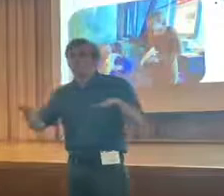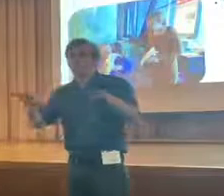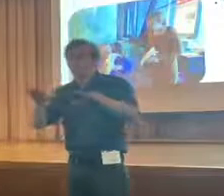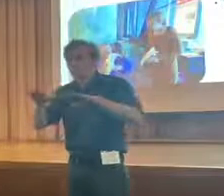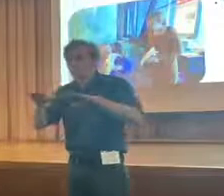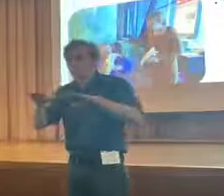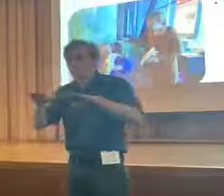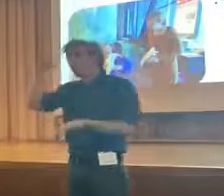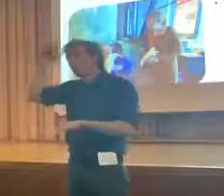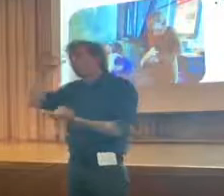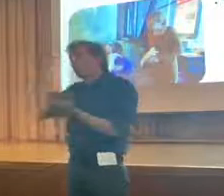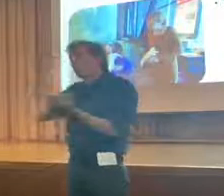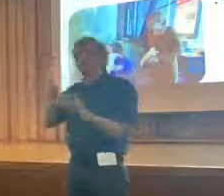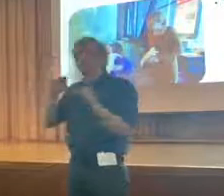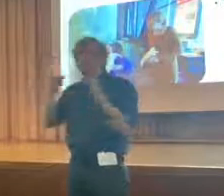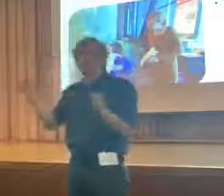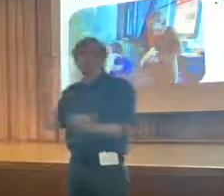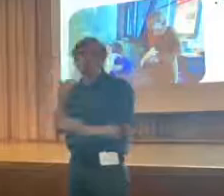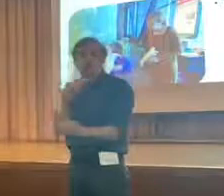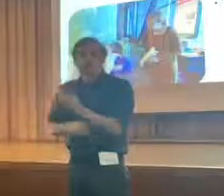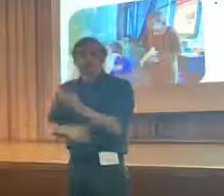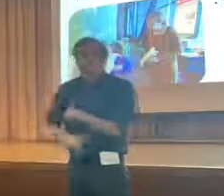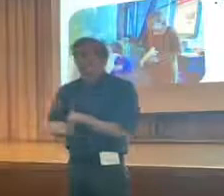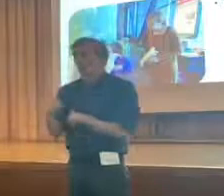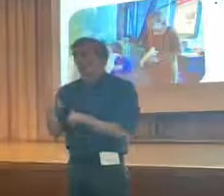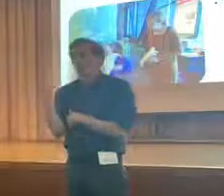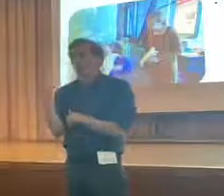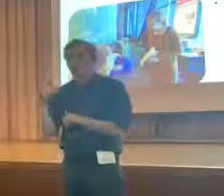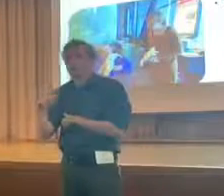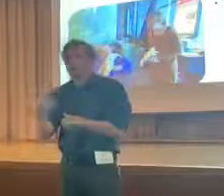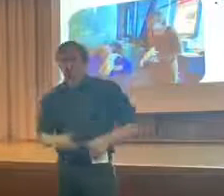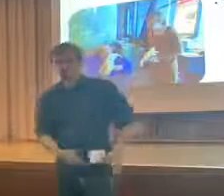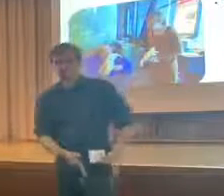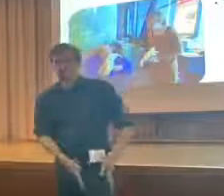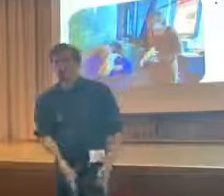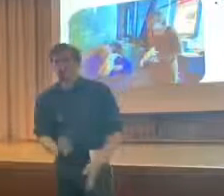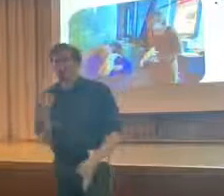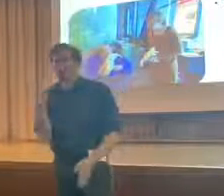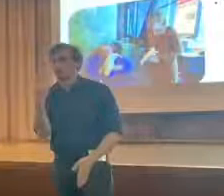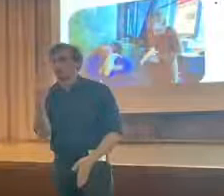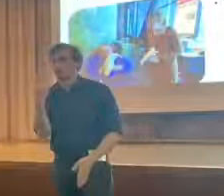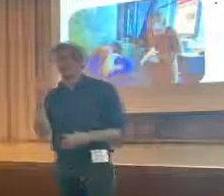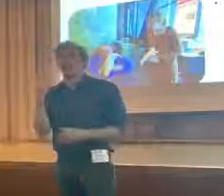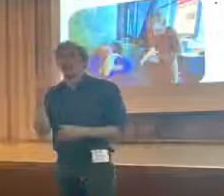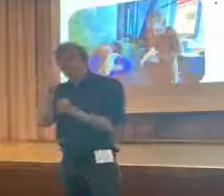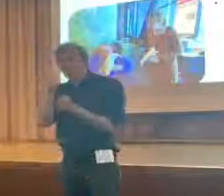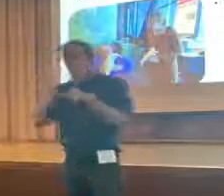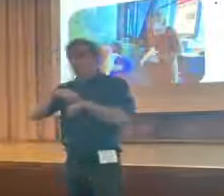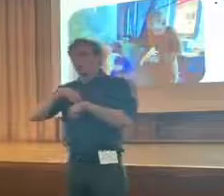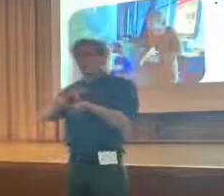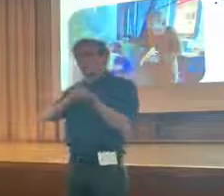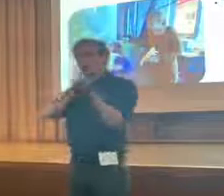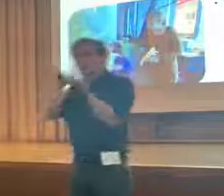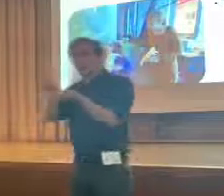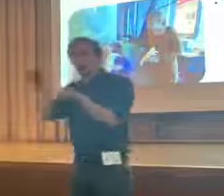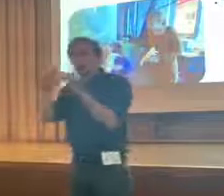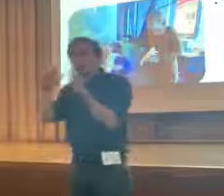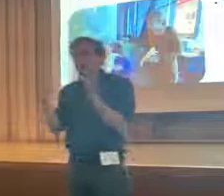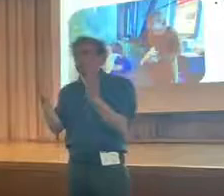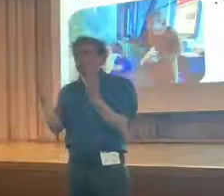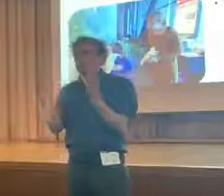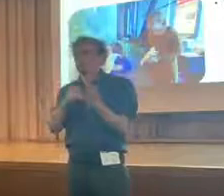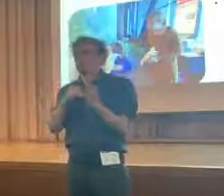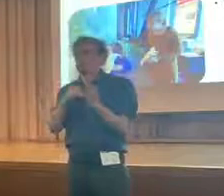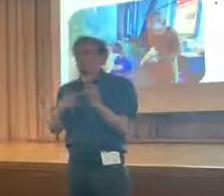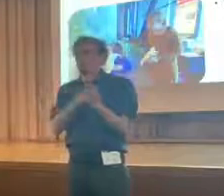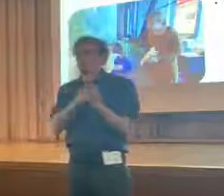he is the gardener. And every time I go over to their house, it is an attitude adjustment. But they're an amazing couple,